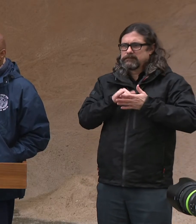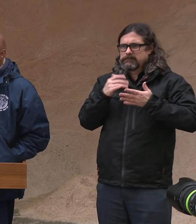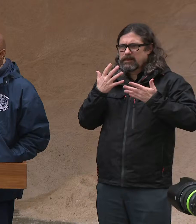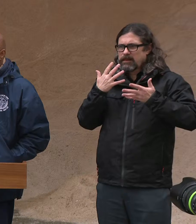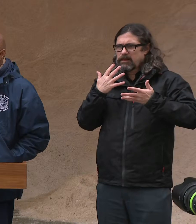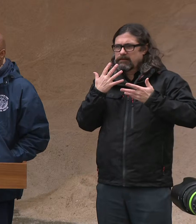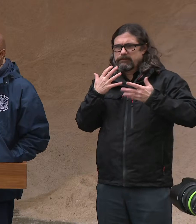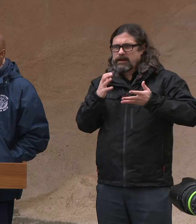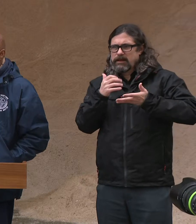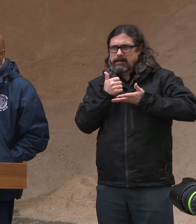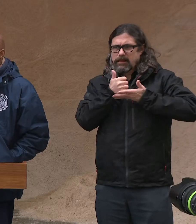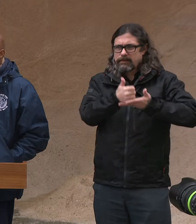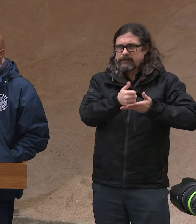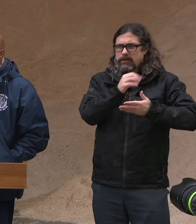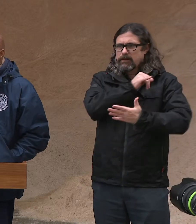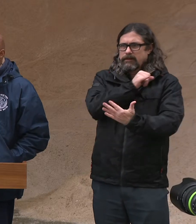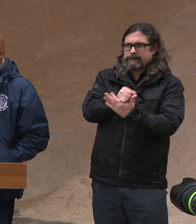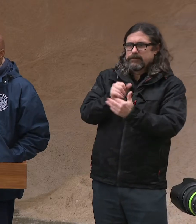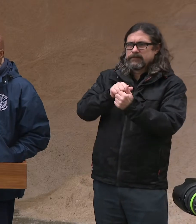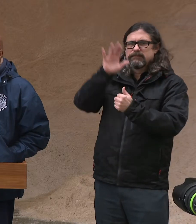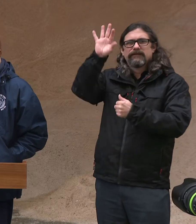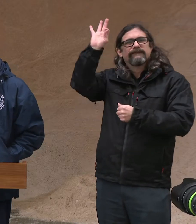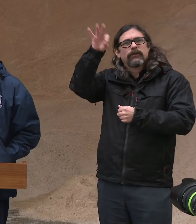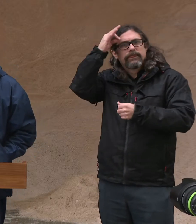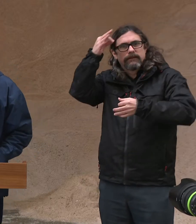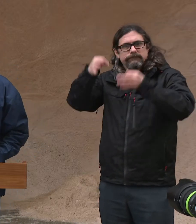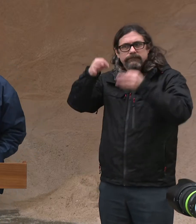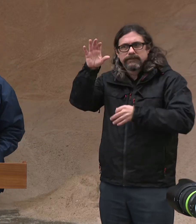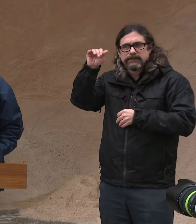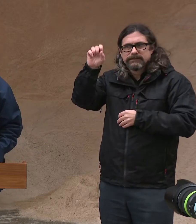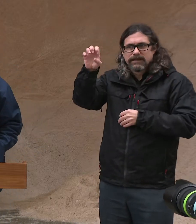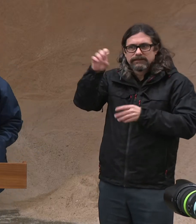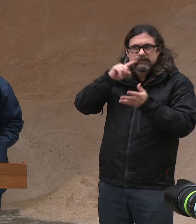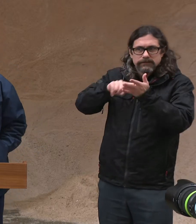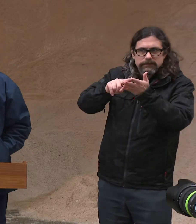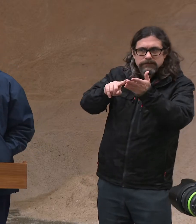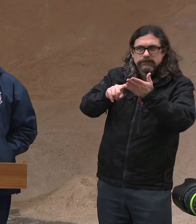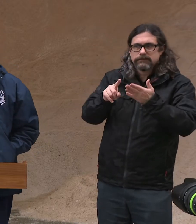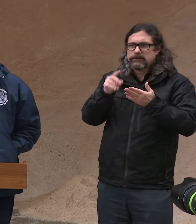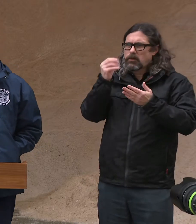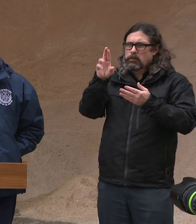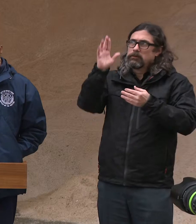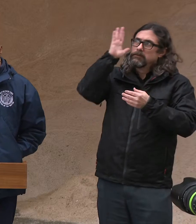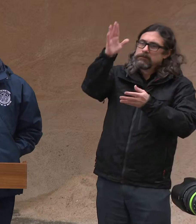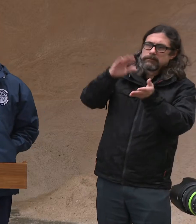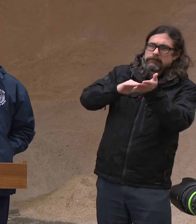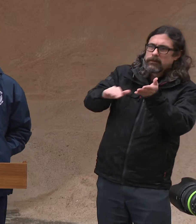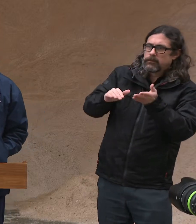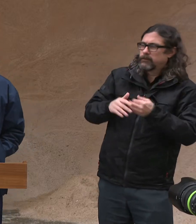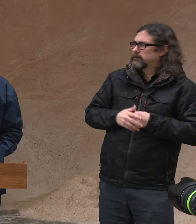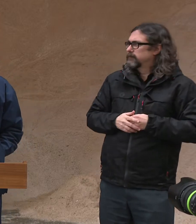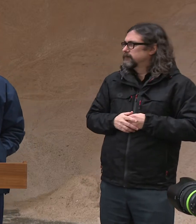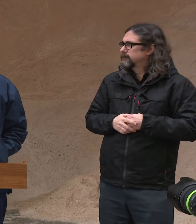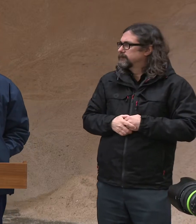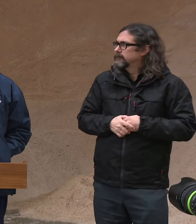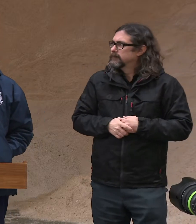it's a future pardon or any kind of charges? It's a long question. Okay,